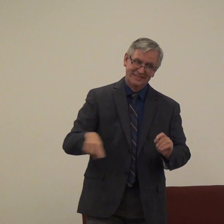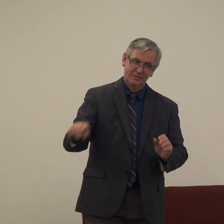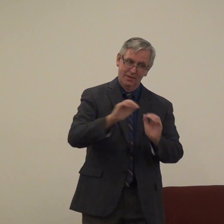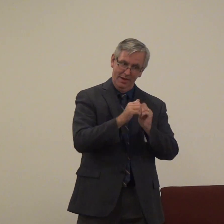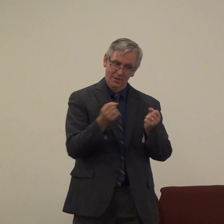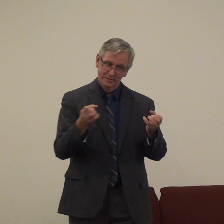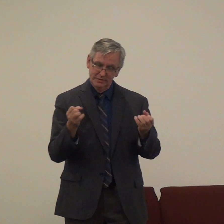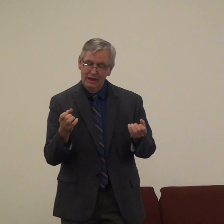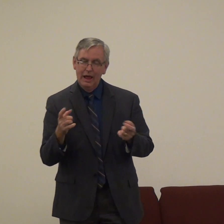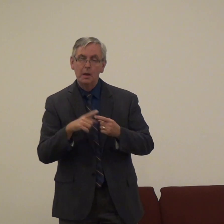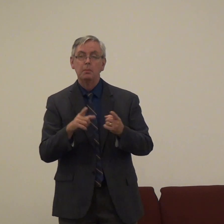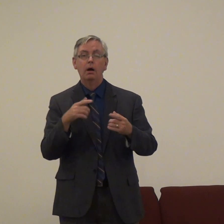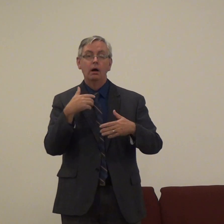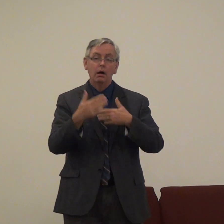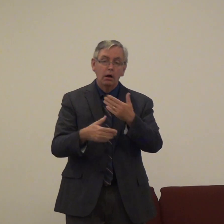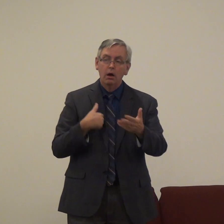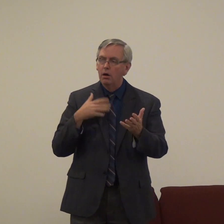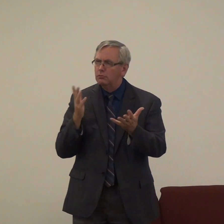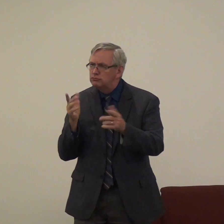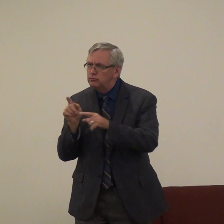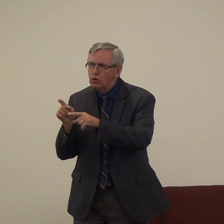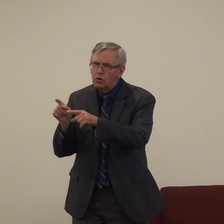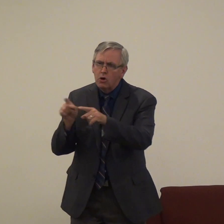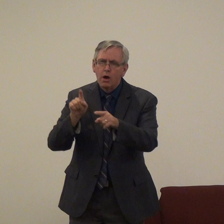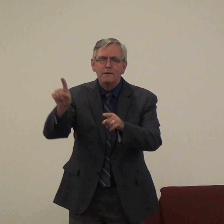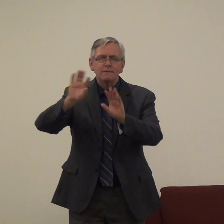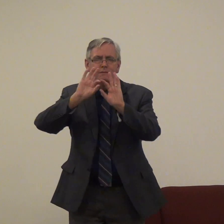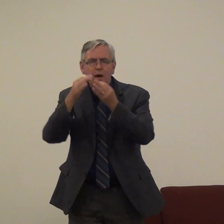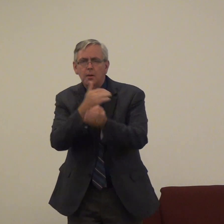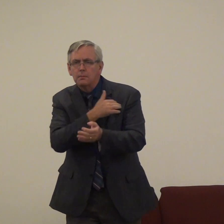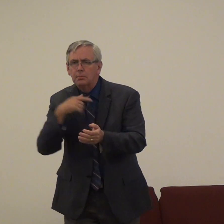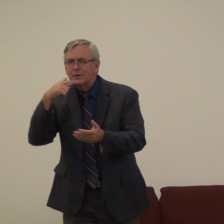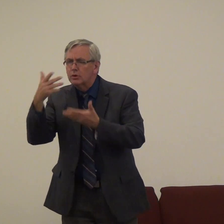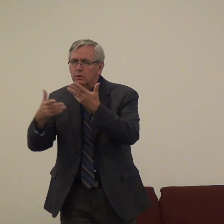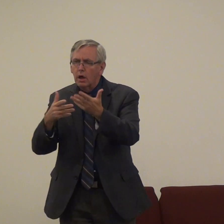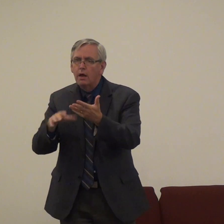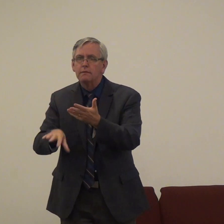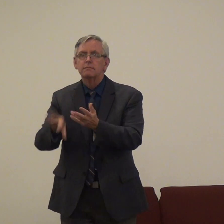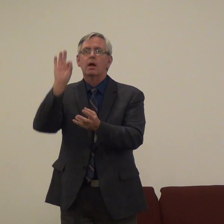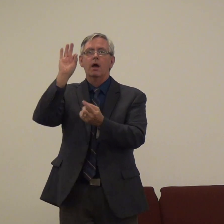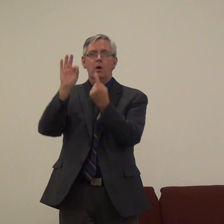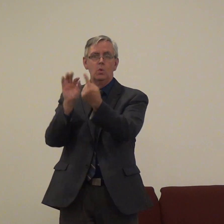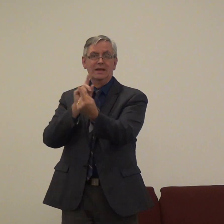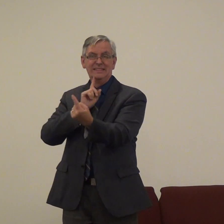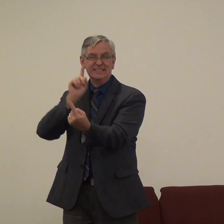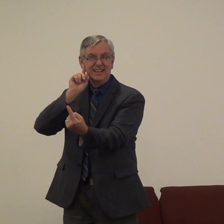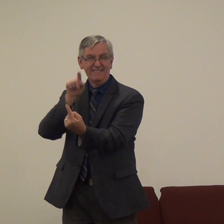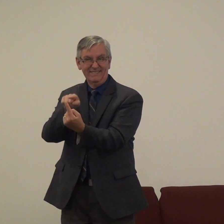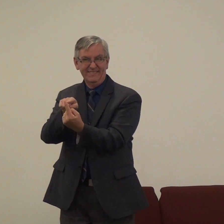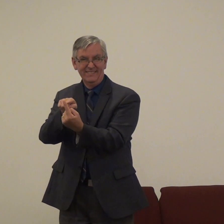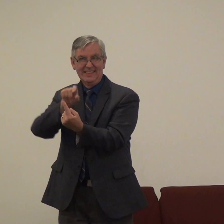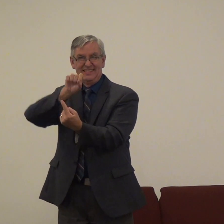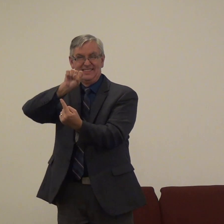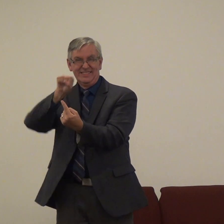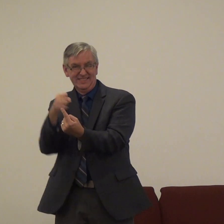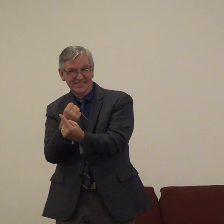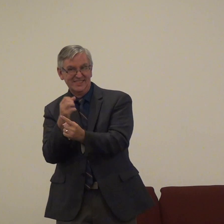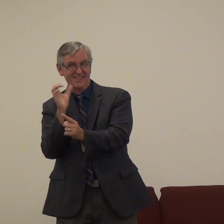have any language. I said, the first thing you're going to have to do is teach them language so you can teach them anything else. One of those deaf ladies that